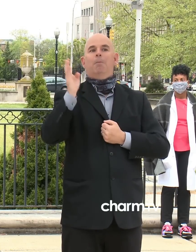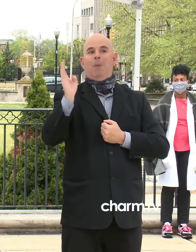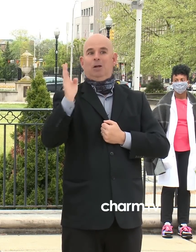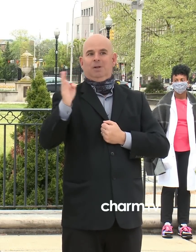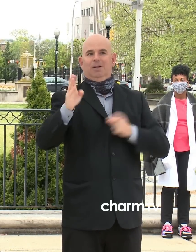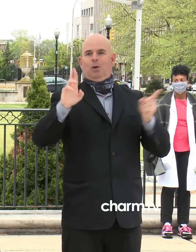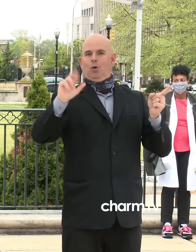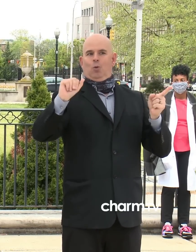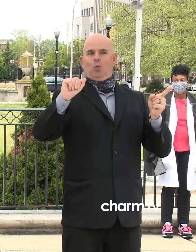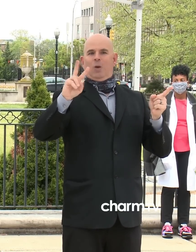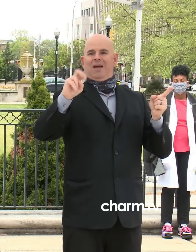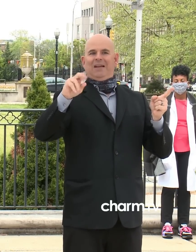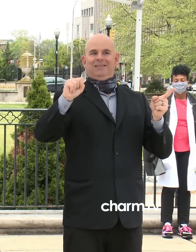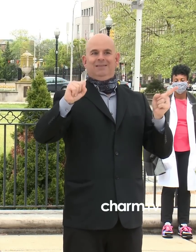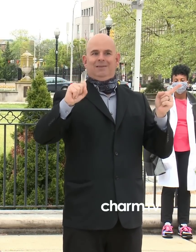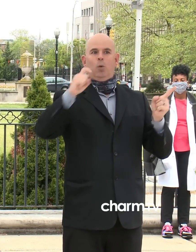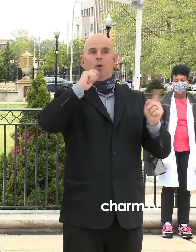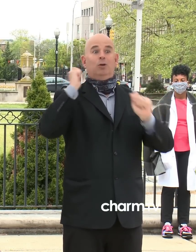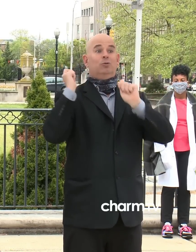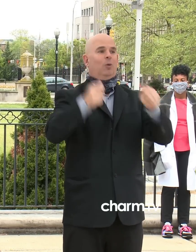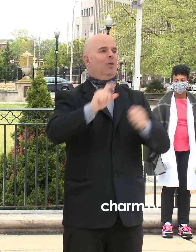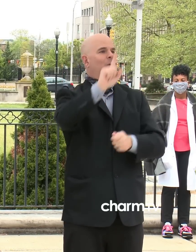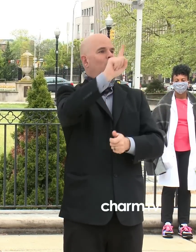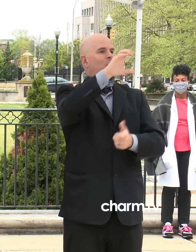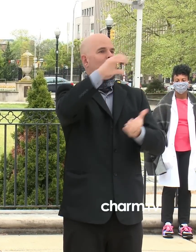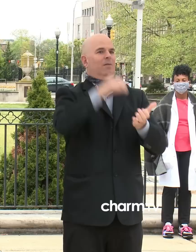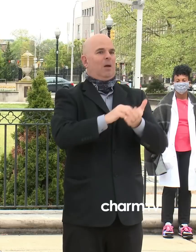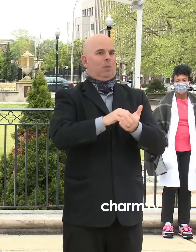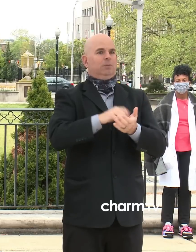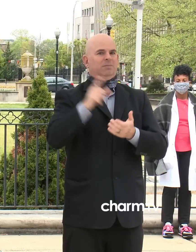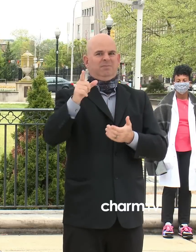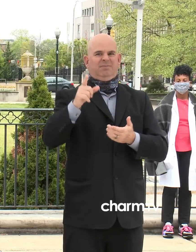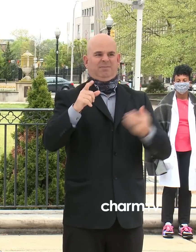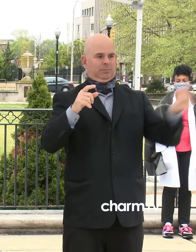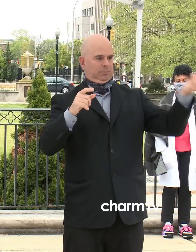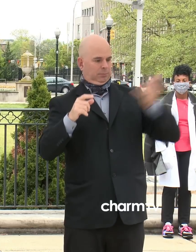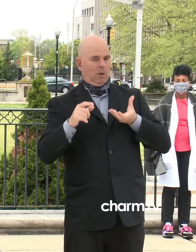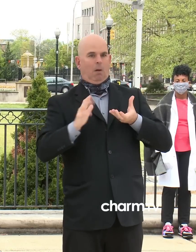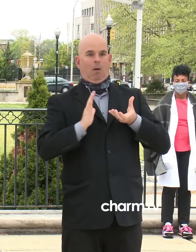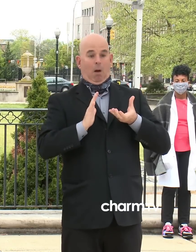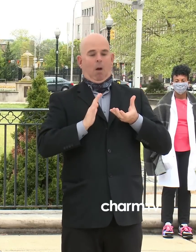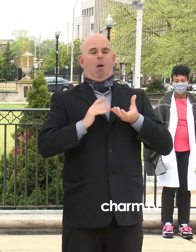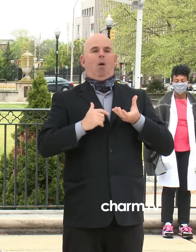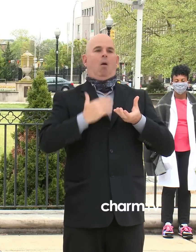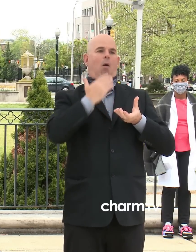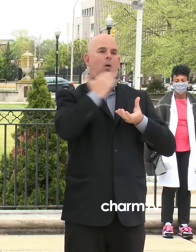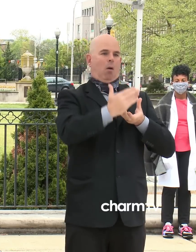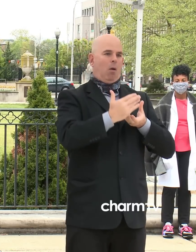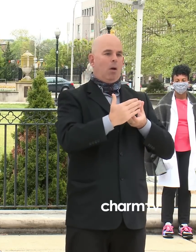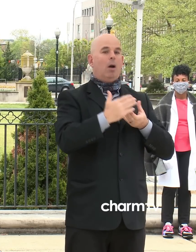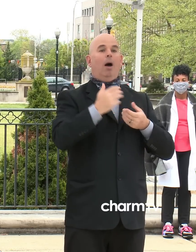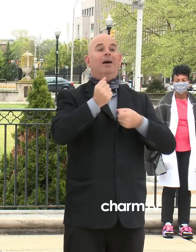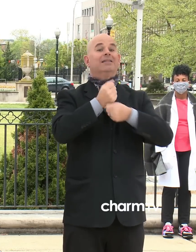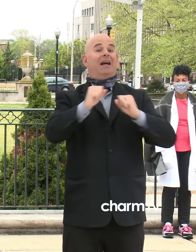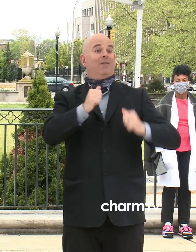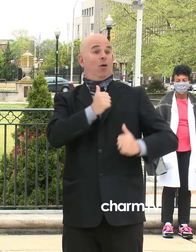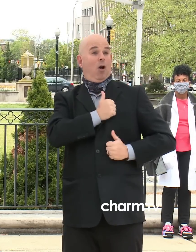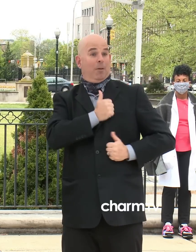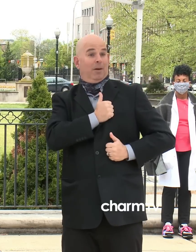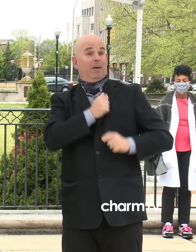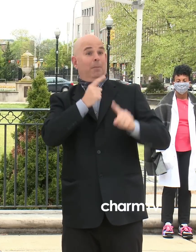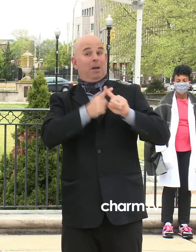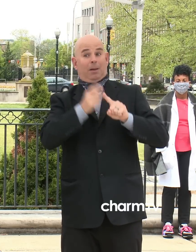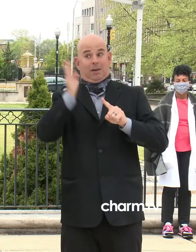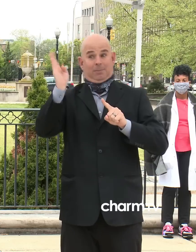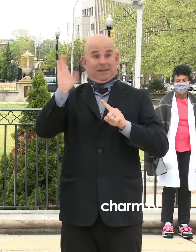donated $100,000 to this effort. To carry out this effort, the Salvation Army, along with the City of Baltimore, will